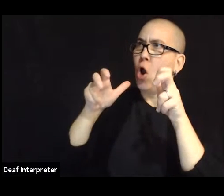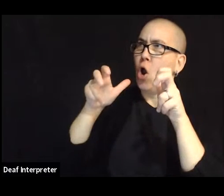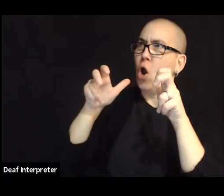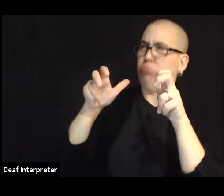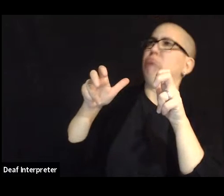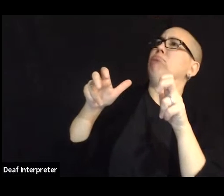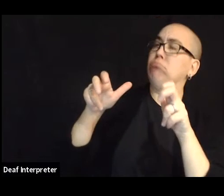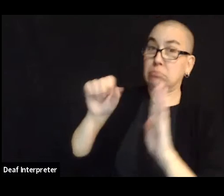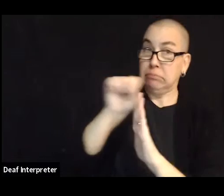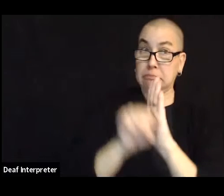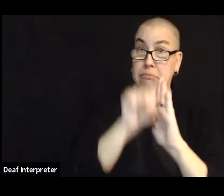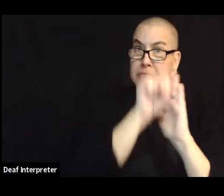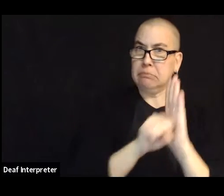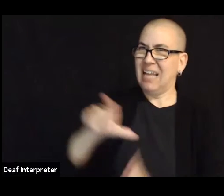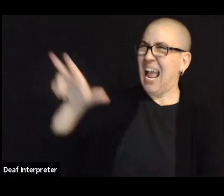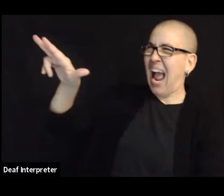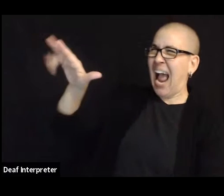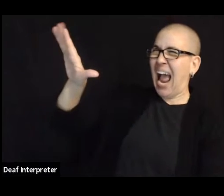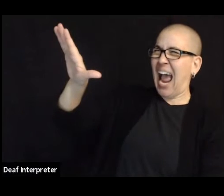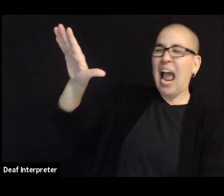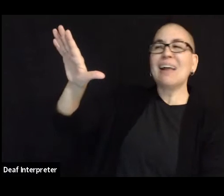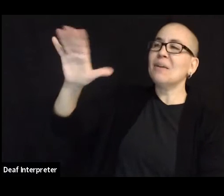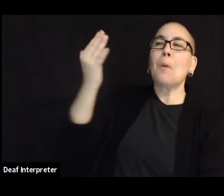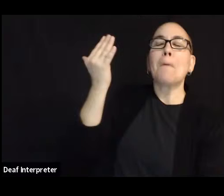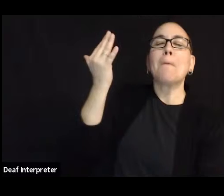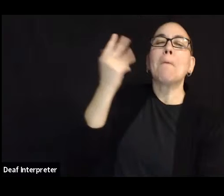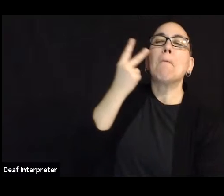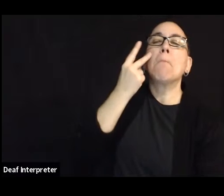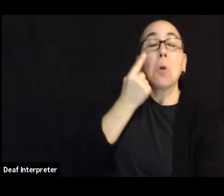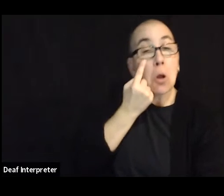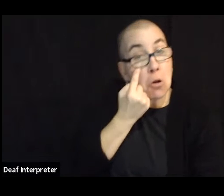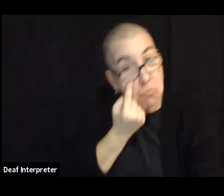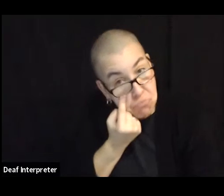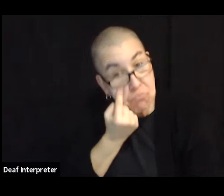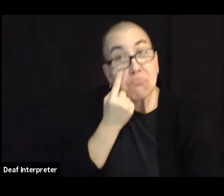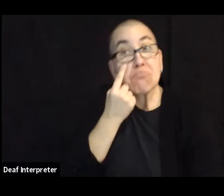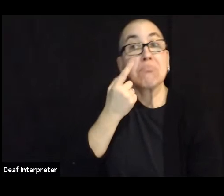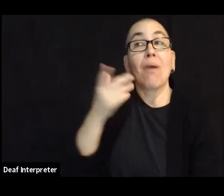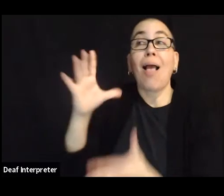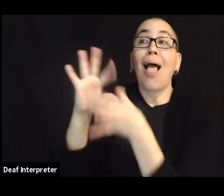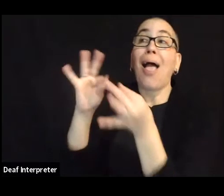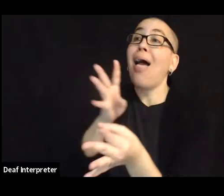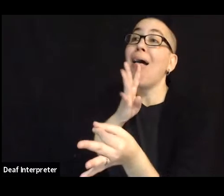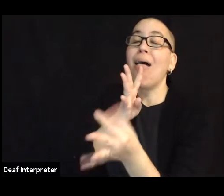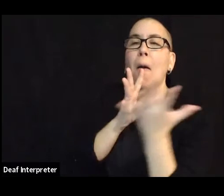have those doses on site. I imagine for a lot of people, this is really